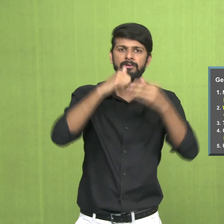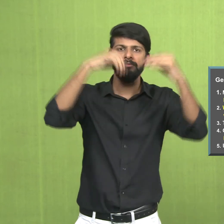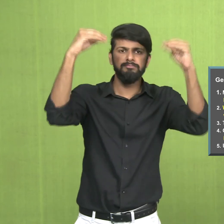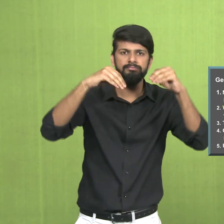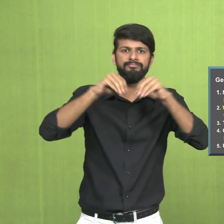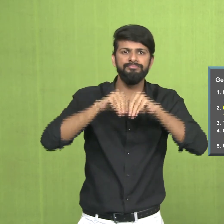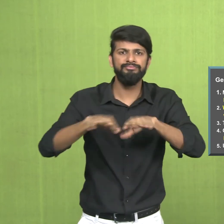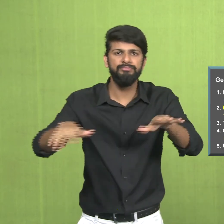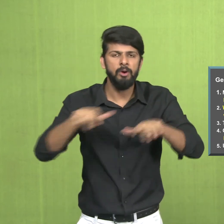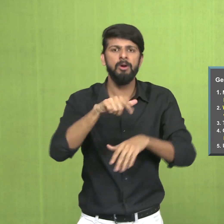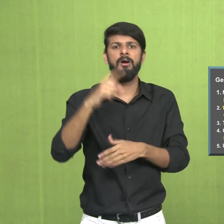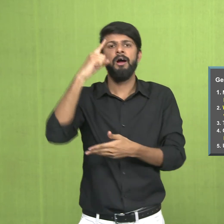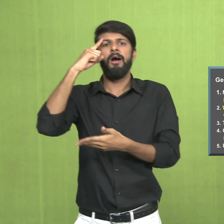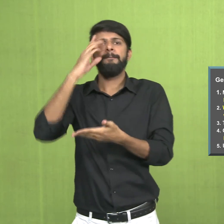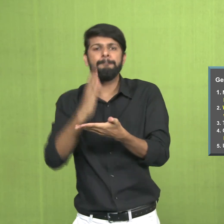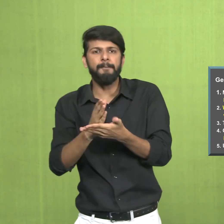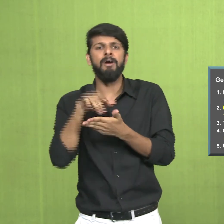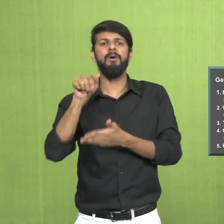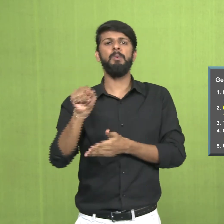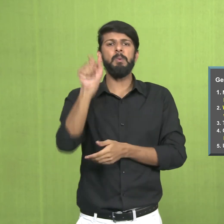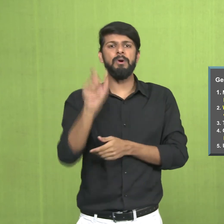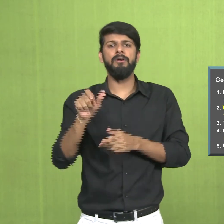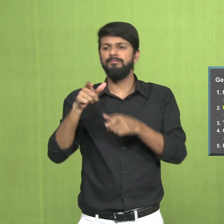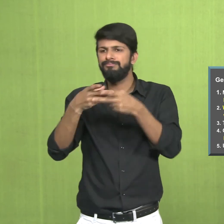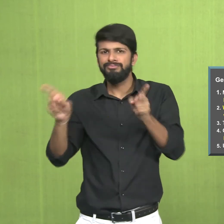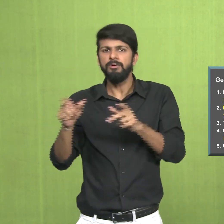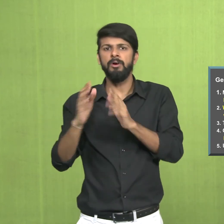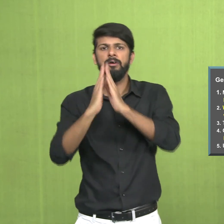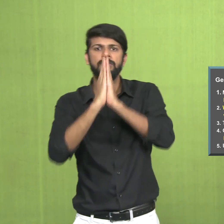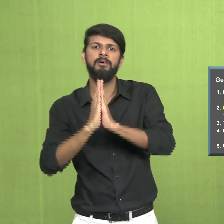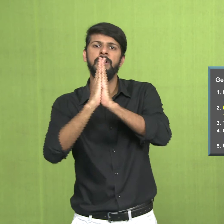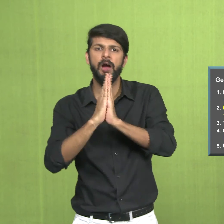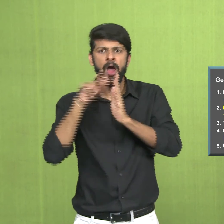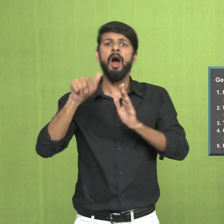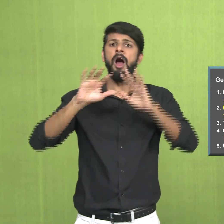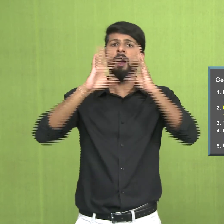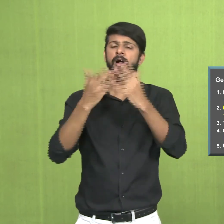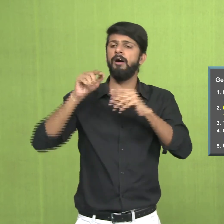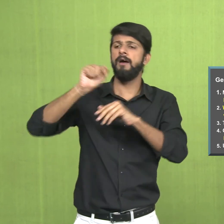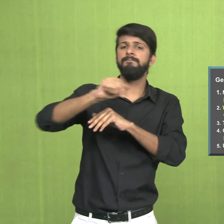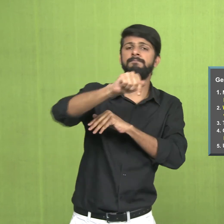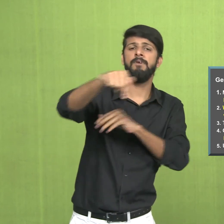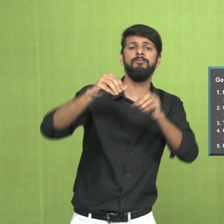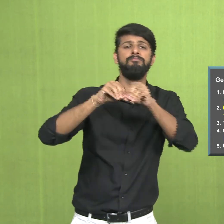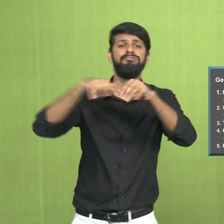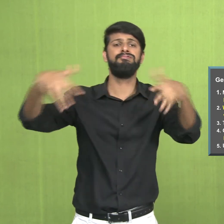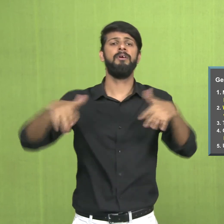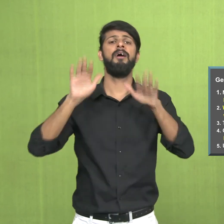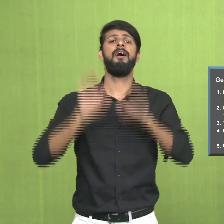support and her blessings to ensure there was a good yield. And this belief originated into a